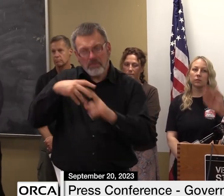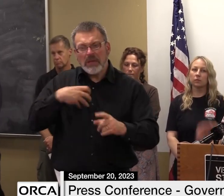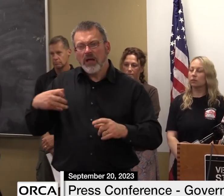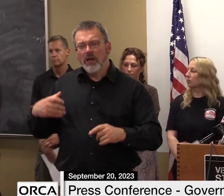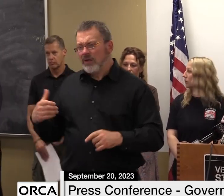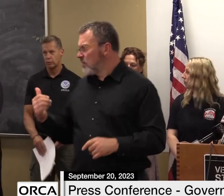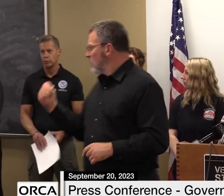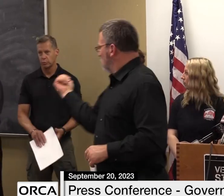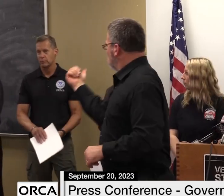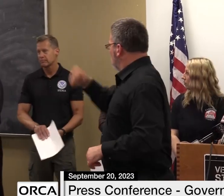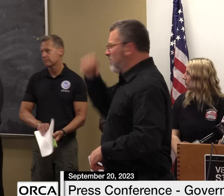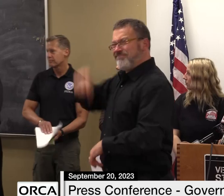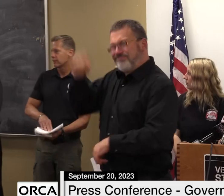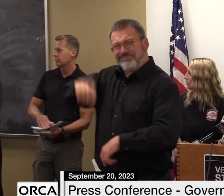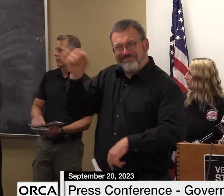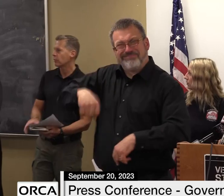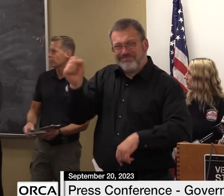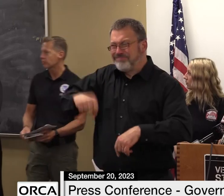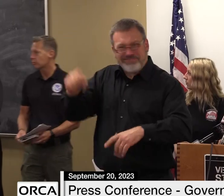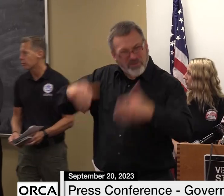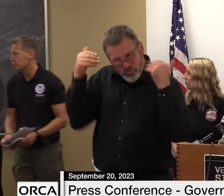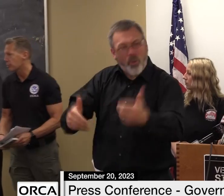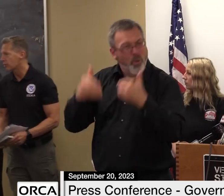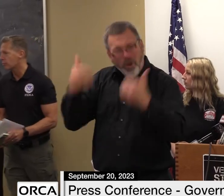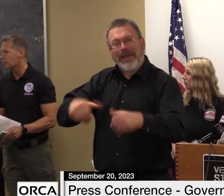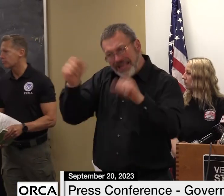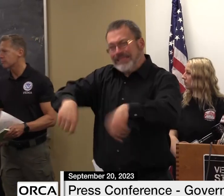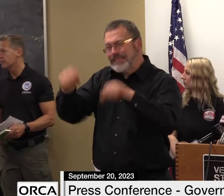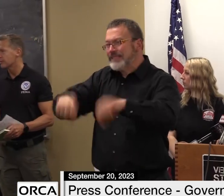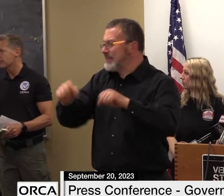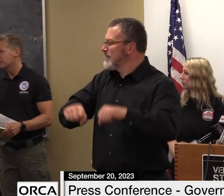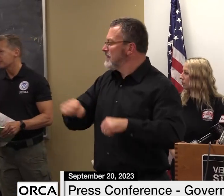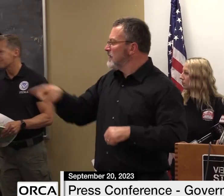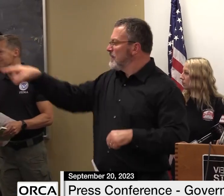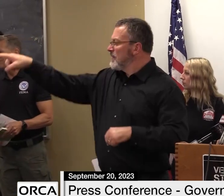have. Yes, sir. Sam, do you want to jump in at all?